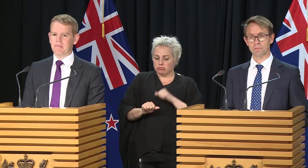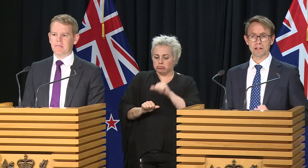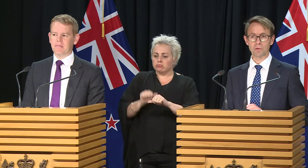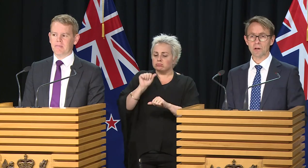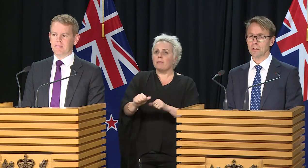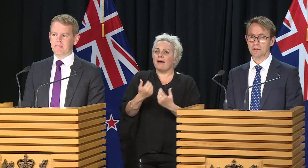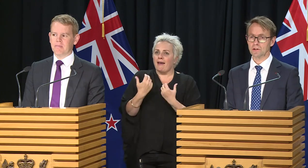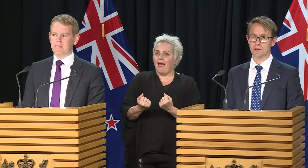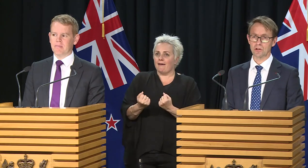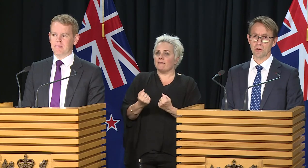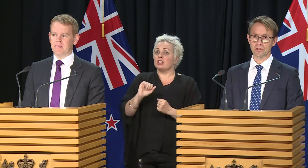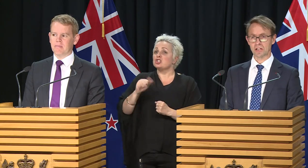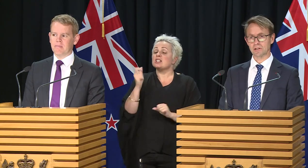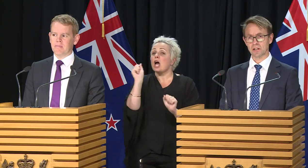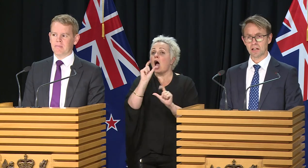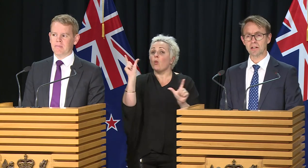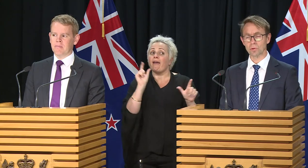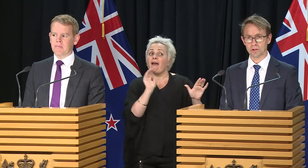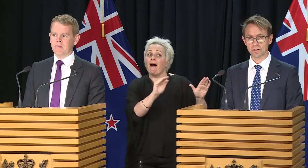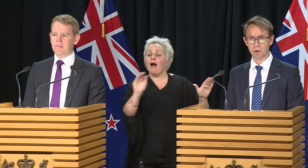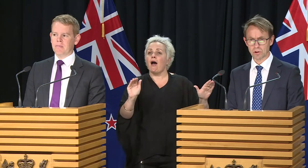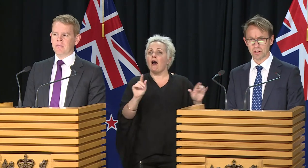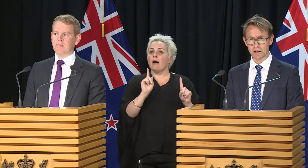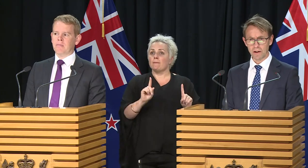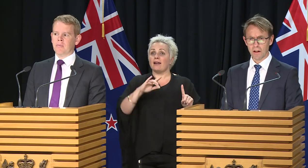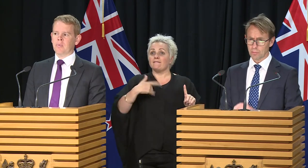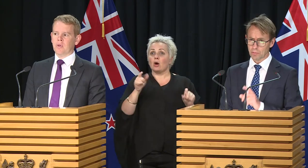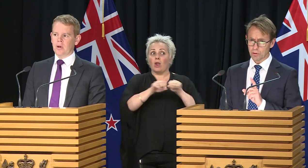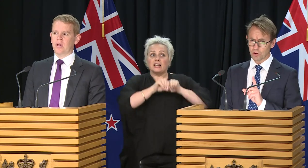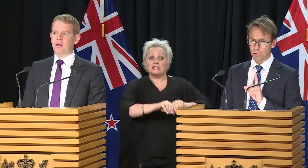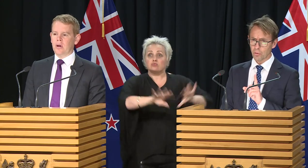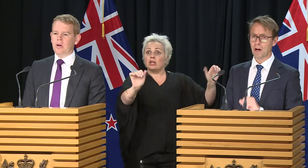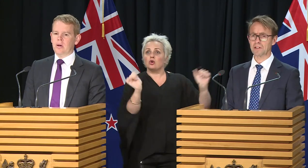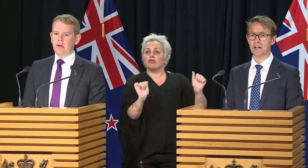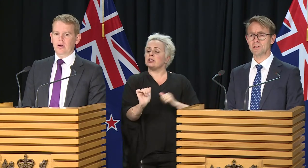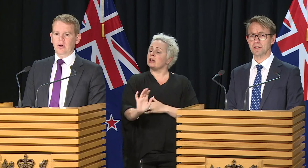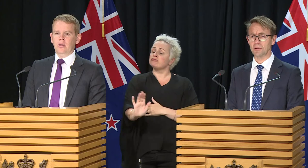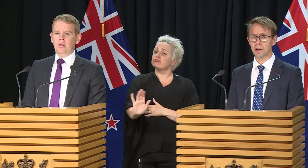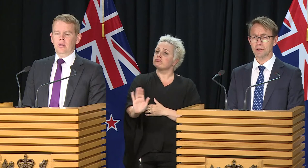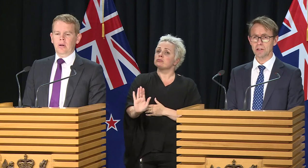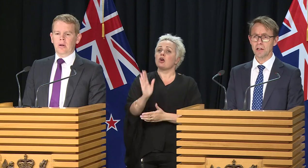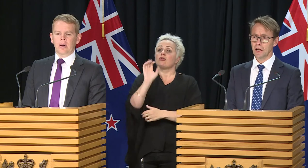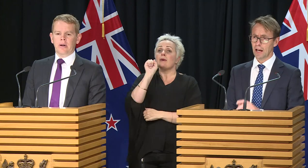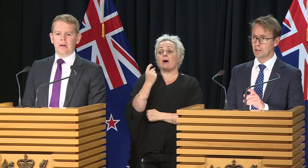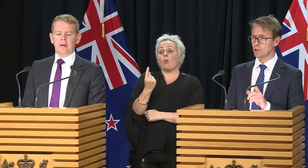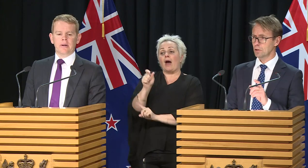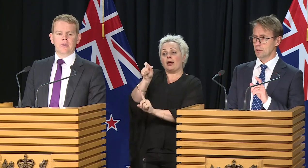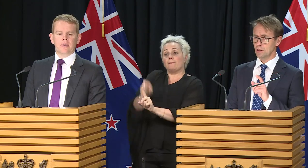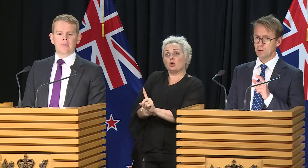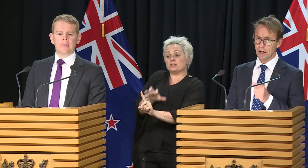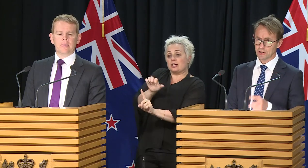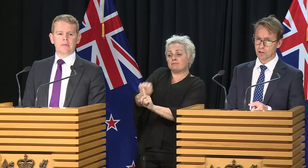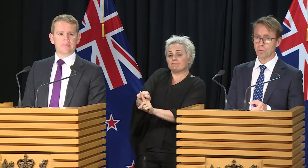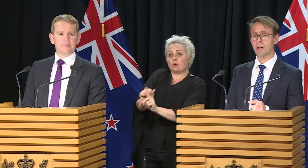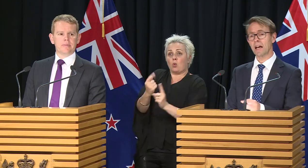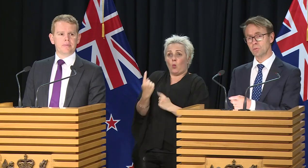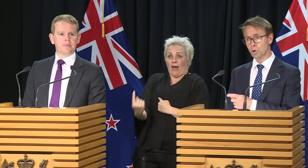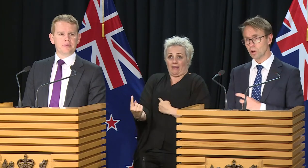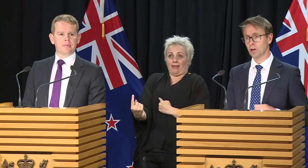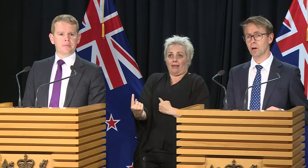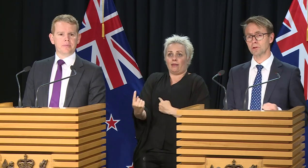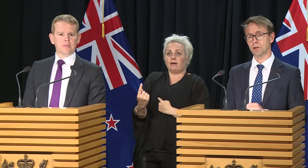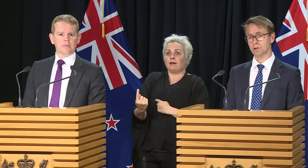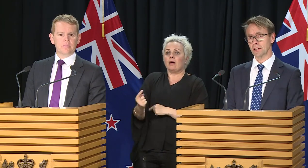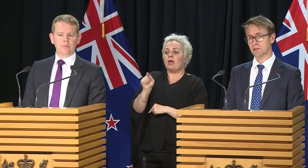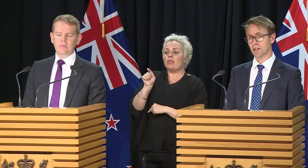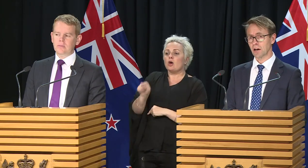just a matter of being aware. There's no sense that any horse has bolted here. Remember, we've got the one case at the moment, and the household and